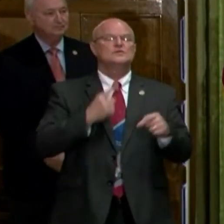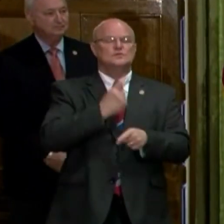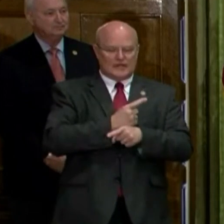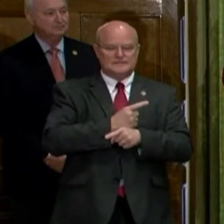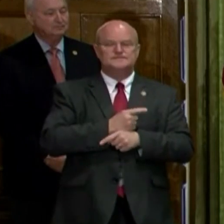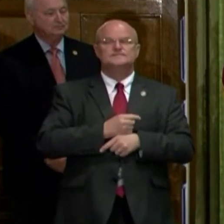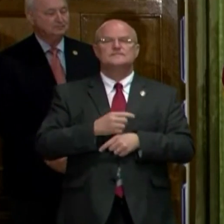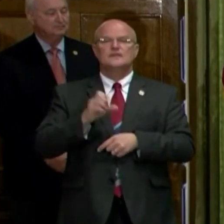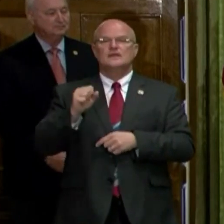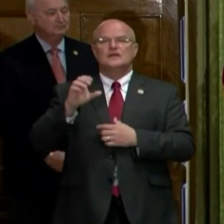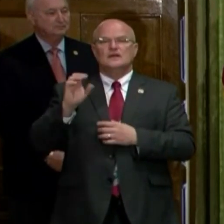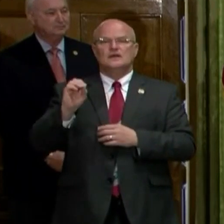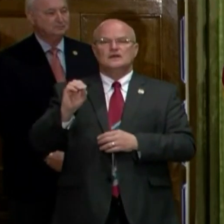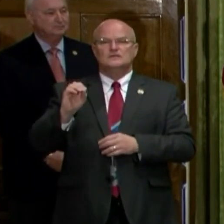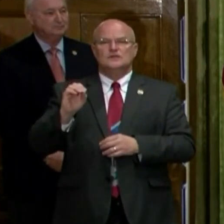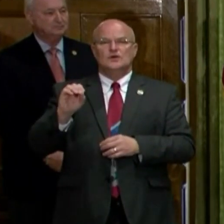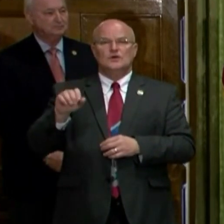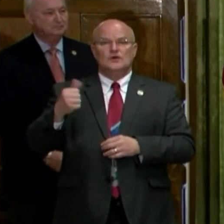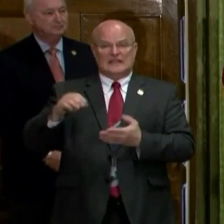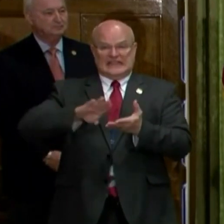So, are there any layoffs?